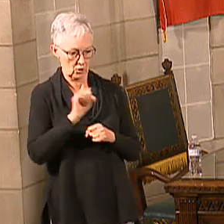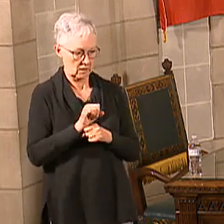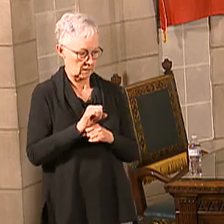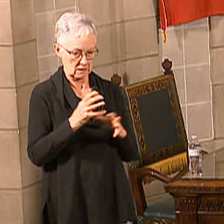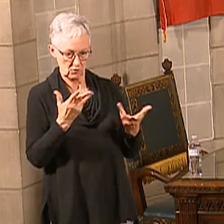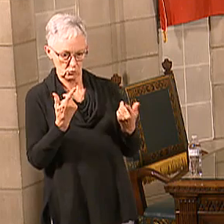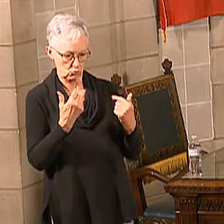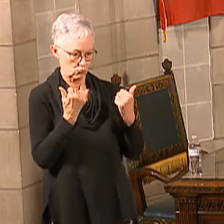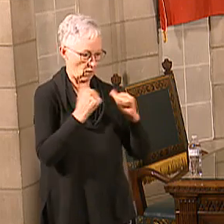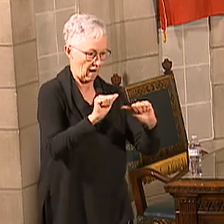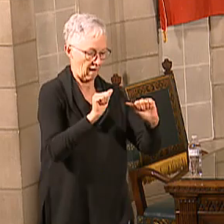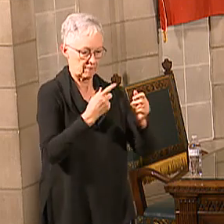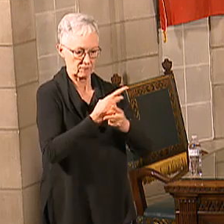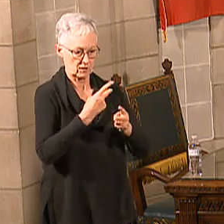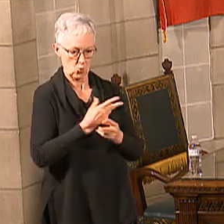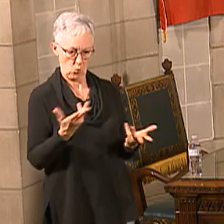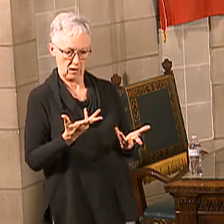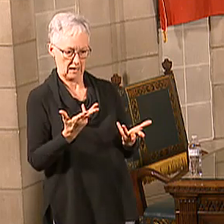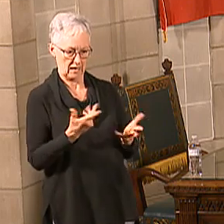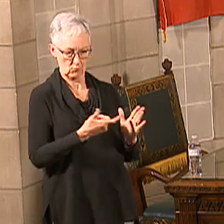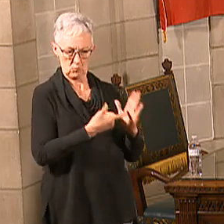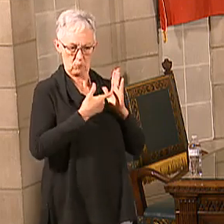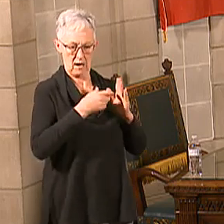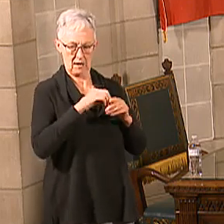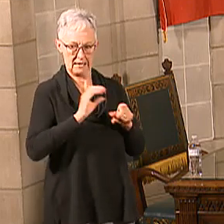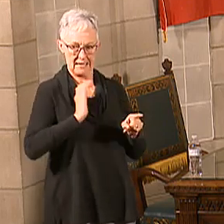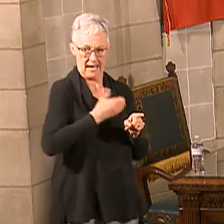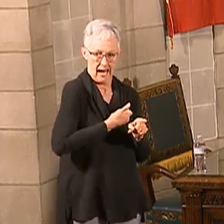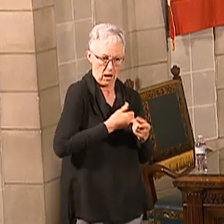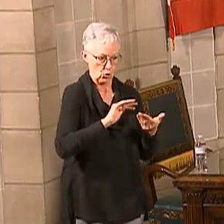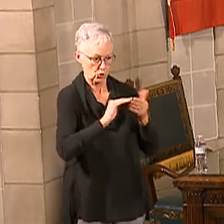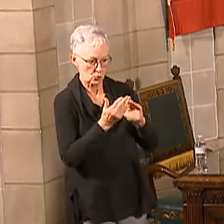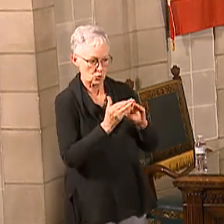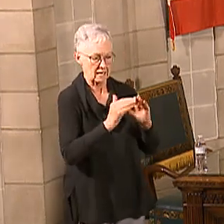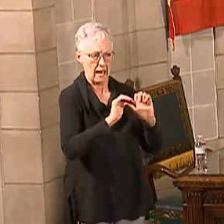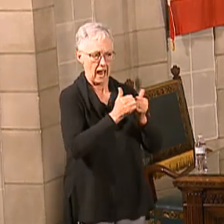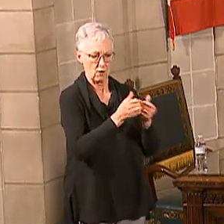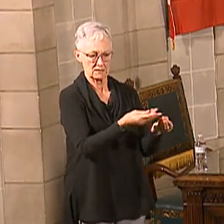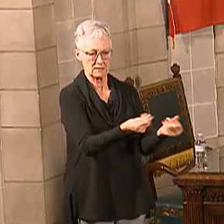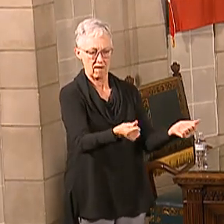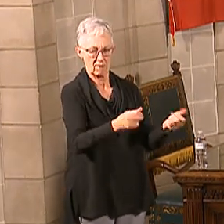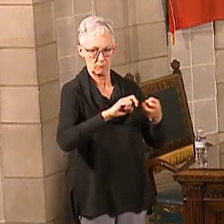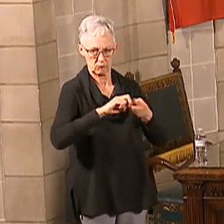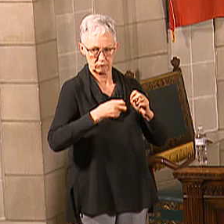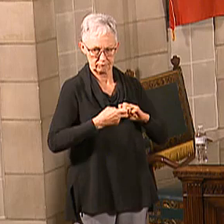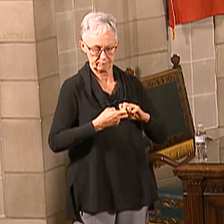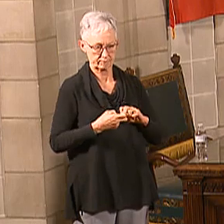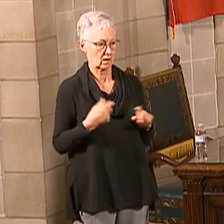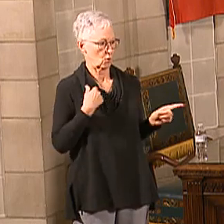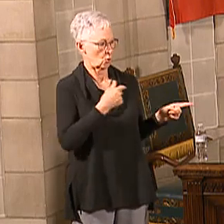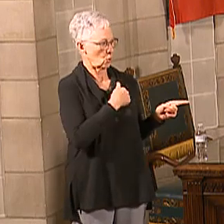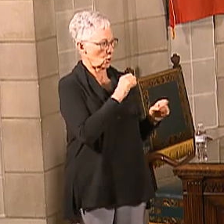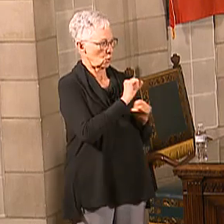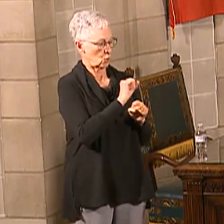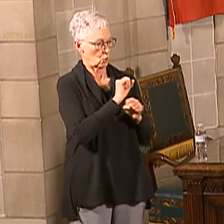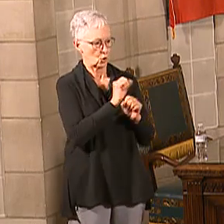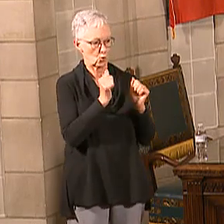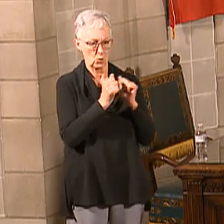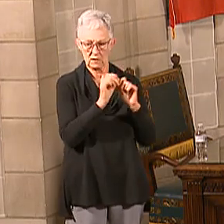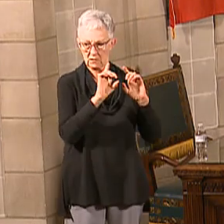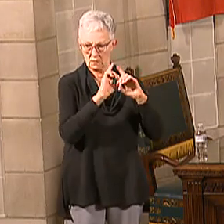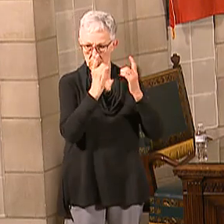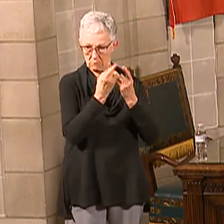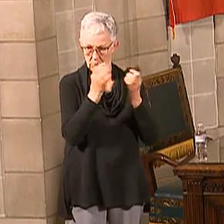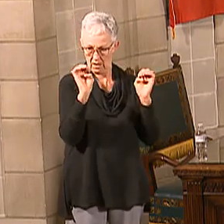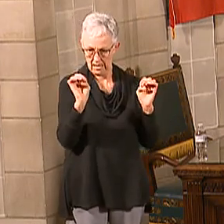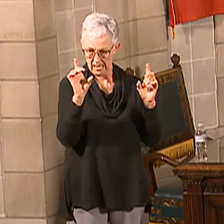they can solve them. We are also working with the Nebraska Department of Education to identify technology needs for